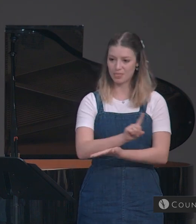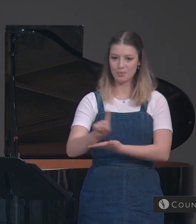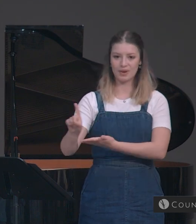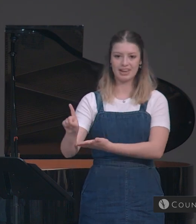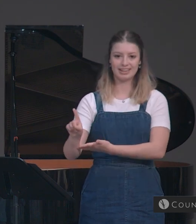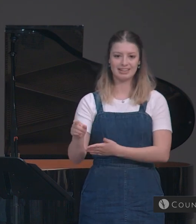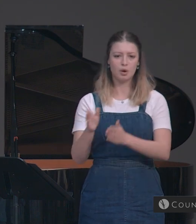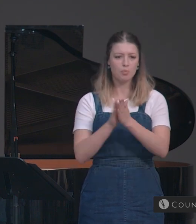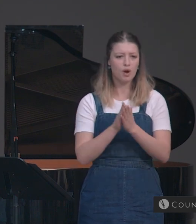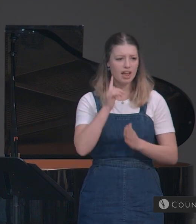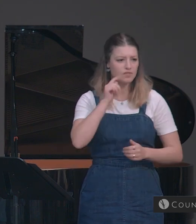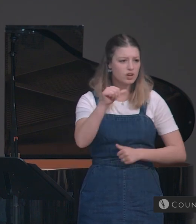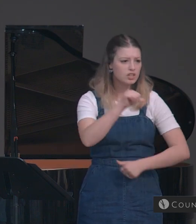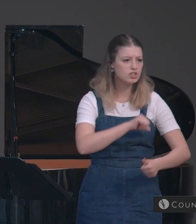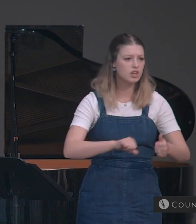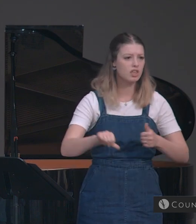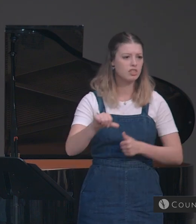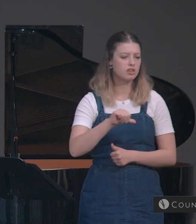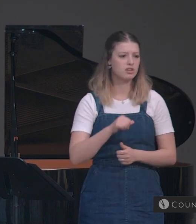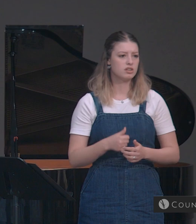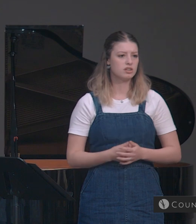we pray for each other,